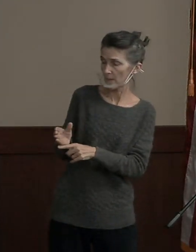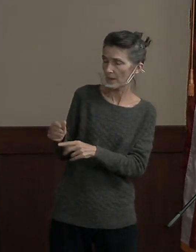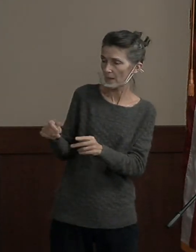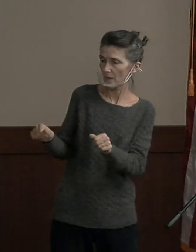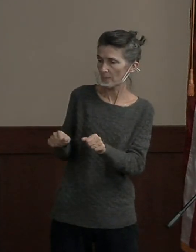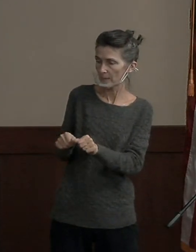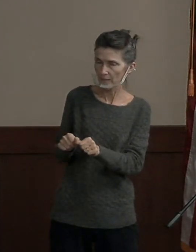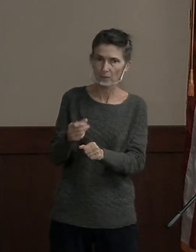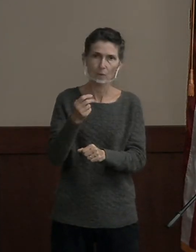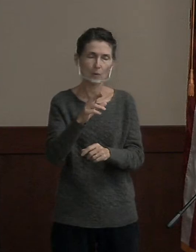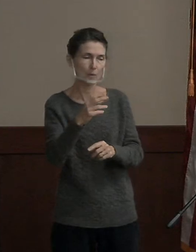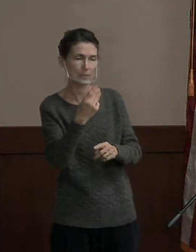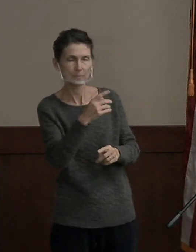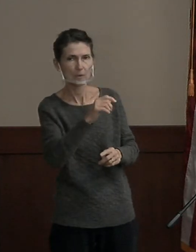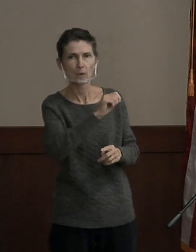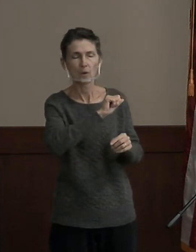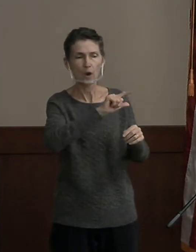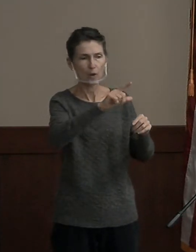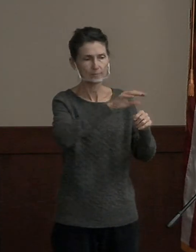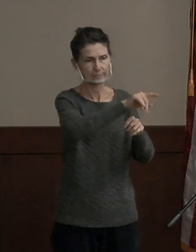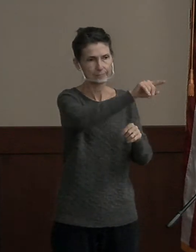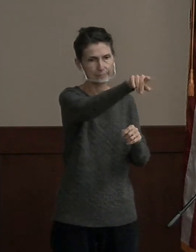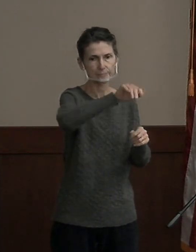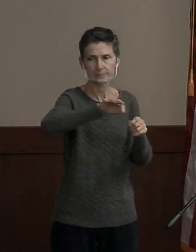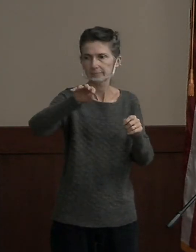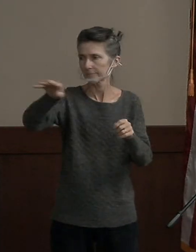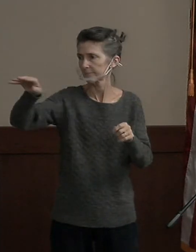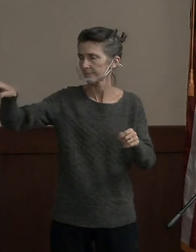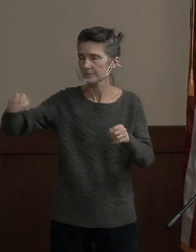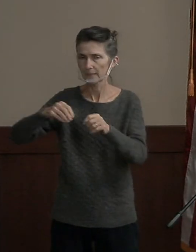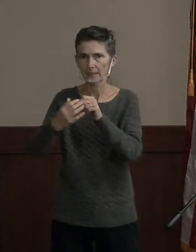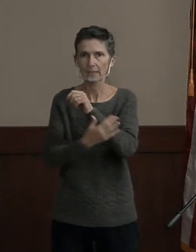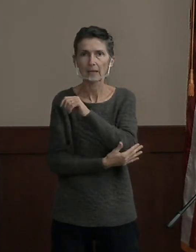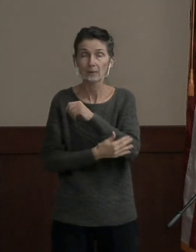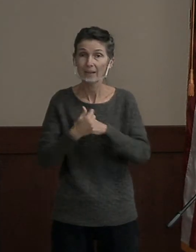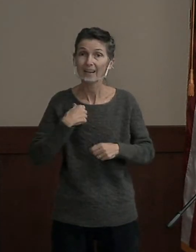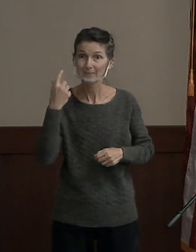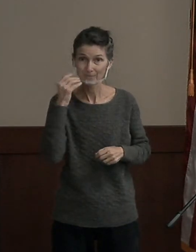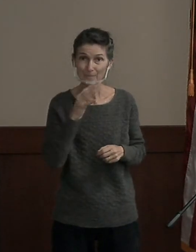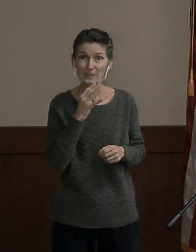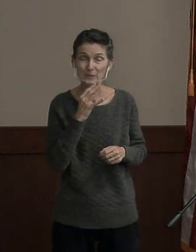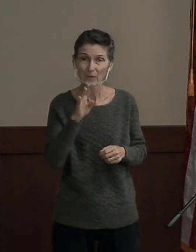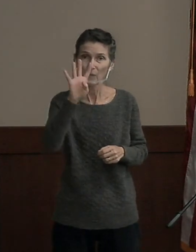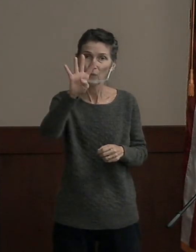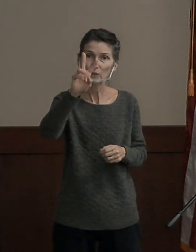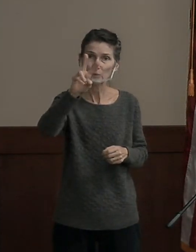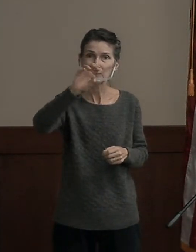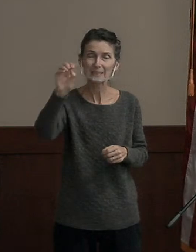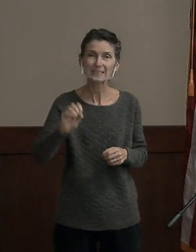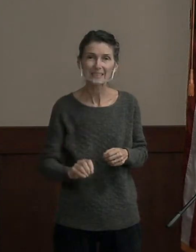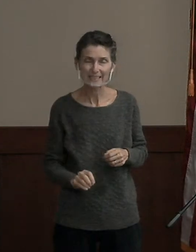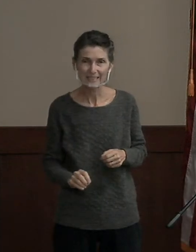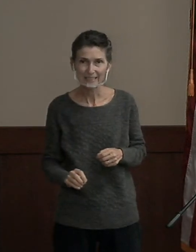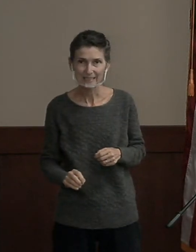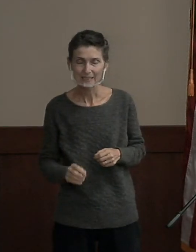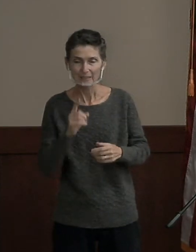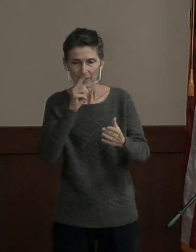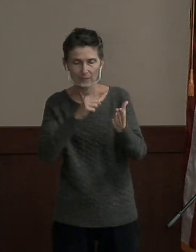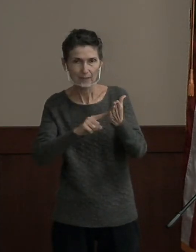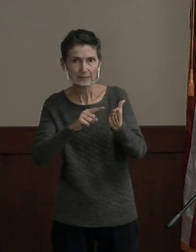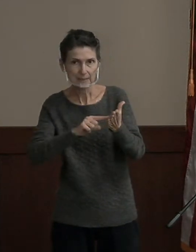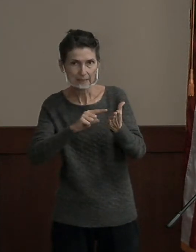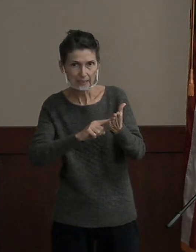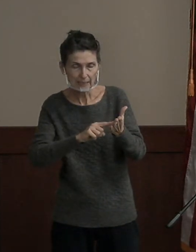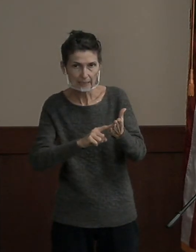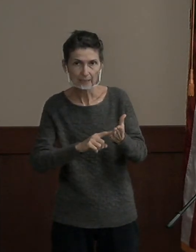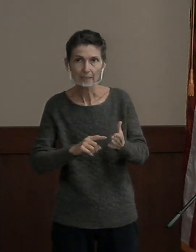particular industry or sector, all throughout the county. As I mentioned, 42% of them are currently being investigated,